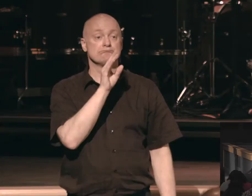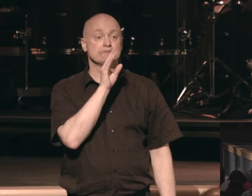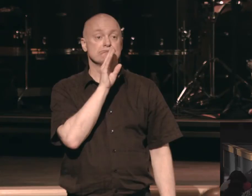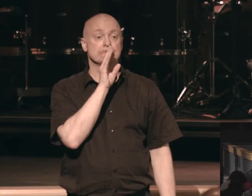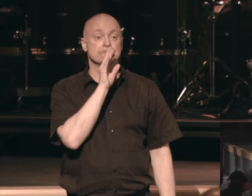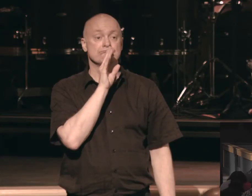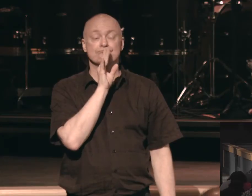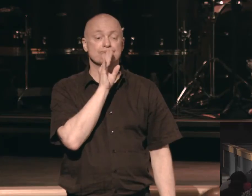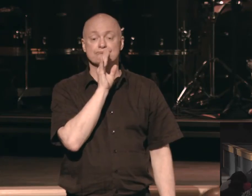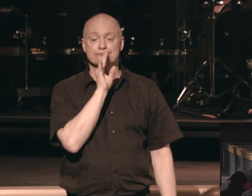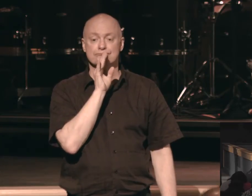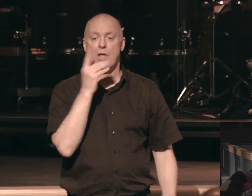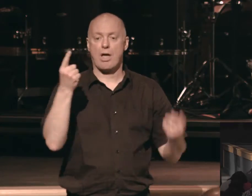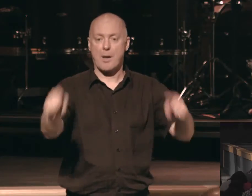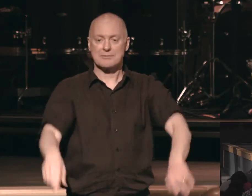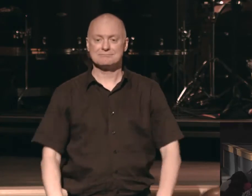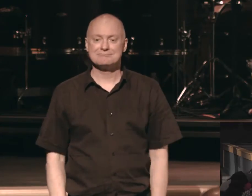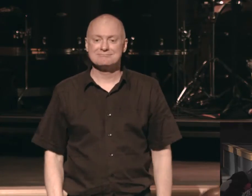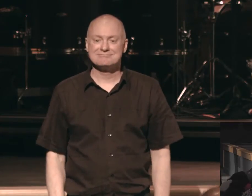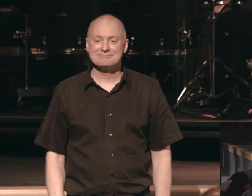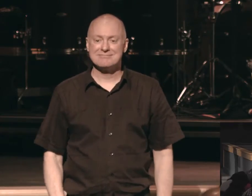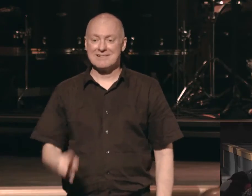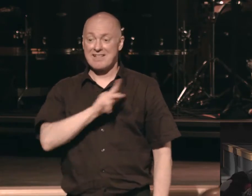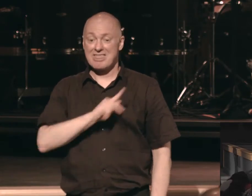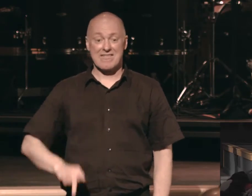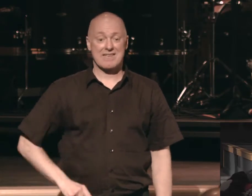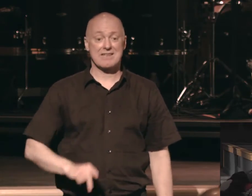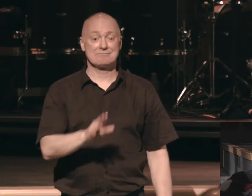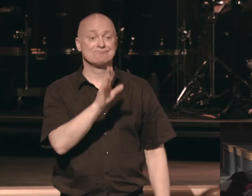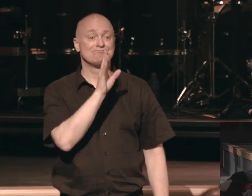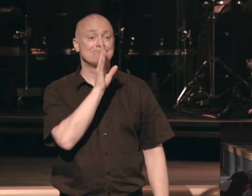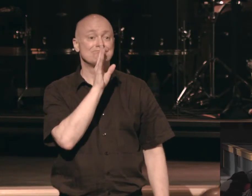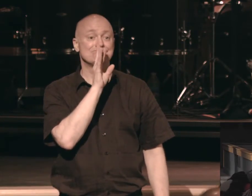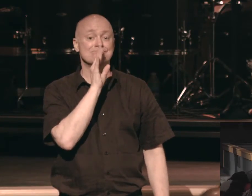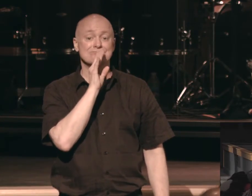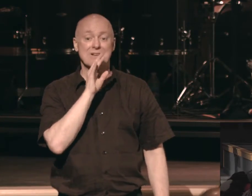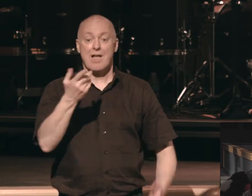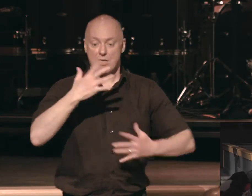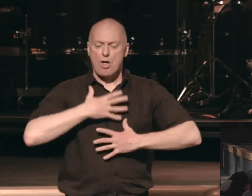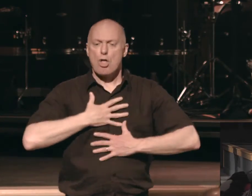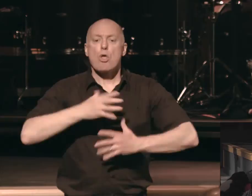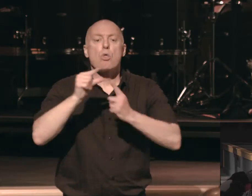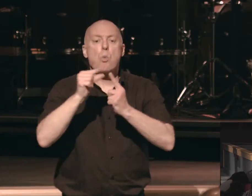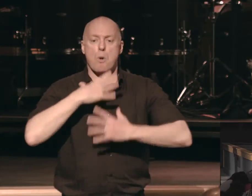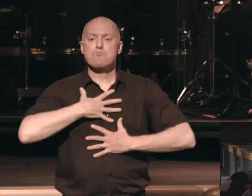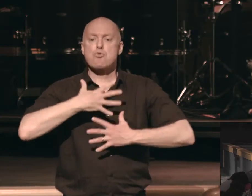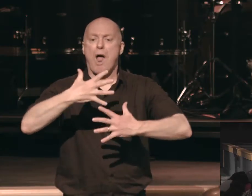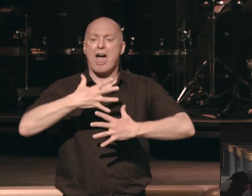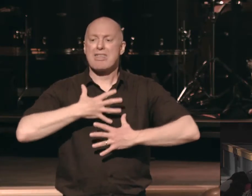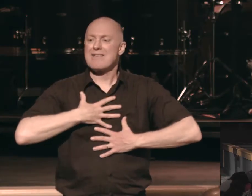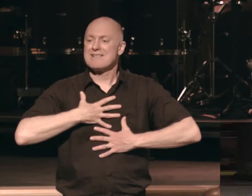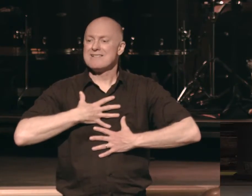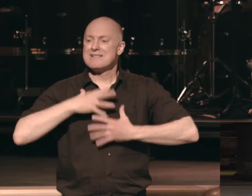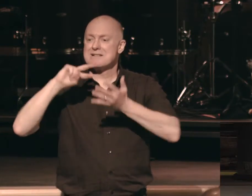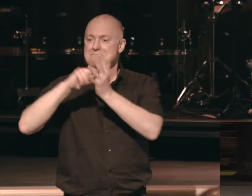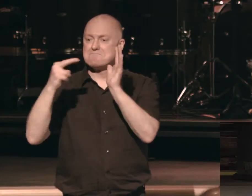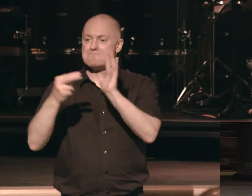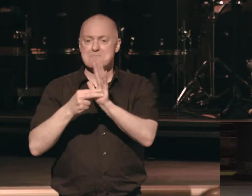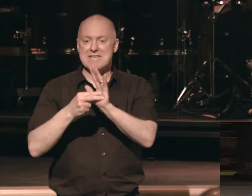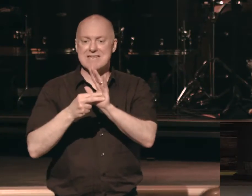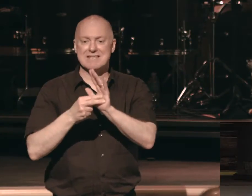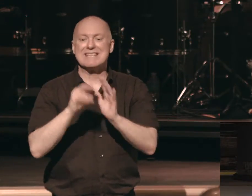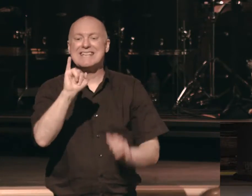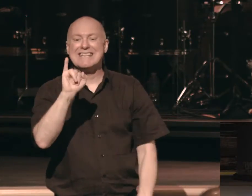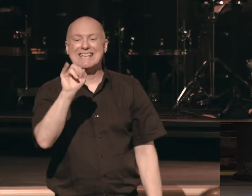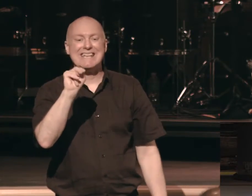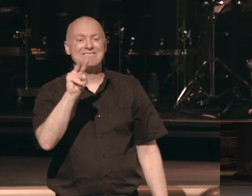word that he speaks. Amazing. So the word breath here in the text is a powerful, invisible force. So this is so